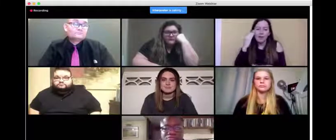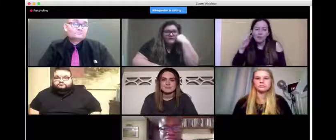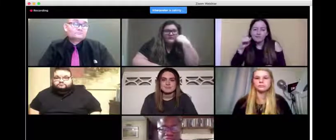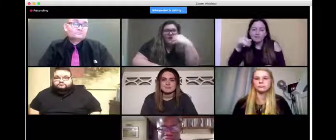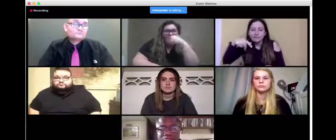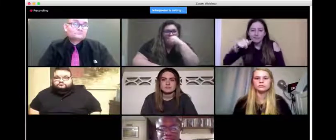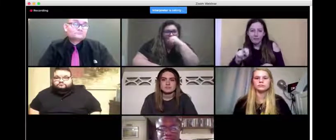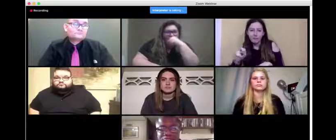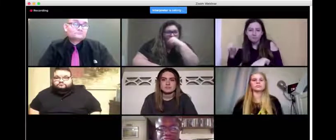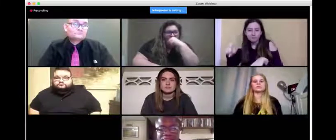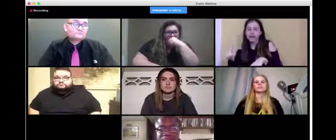DPAN.